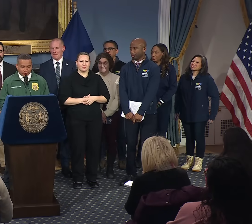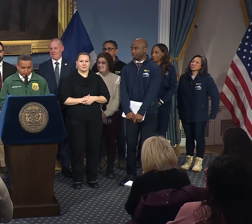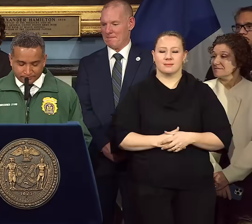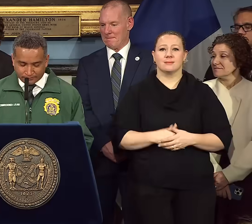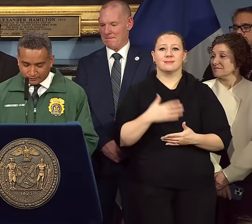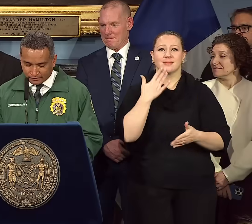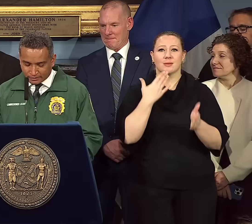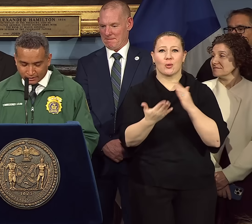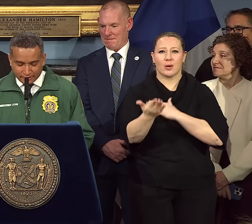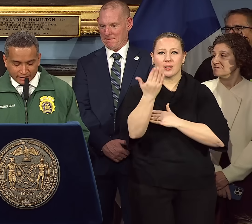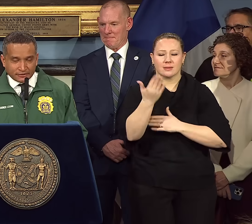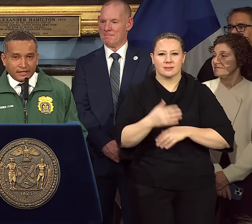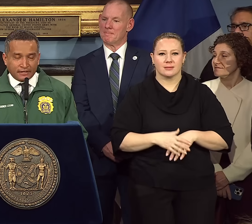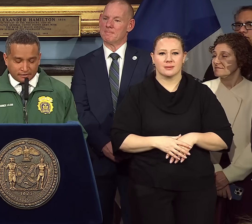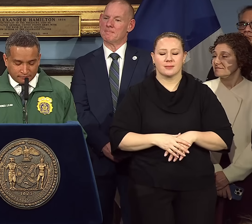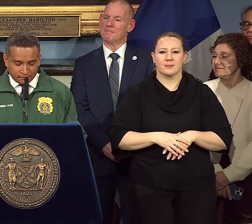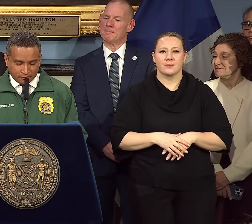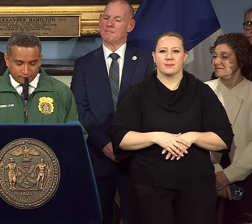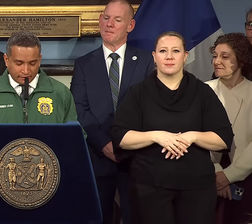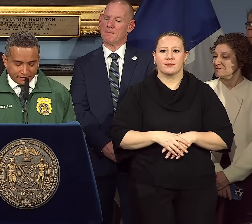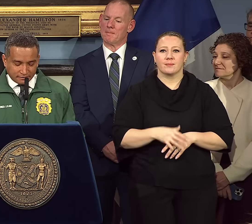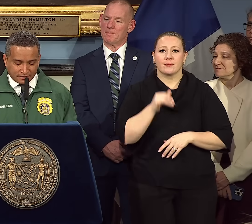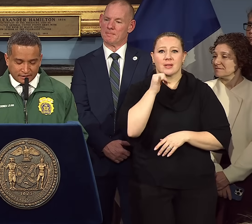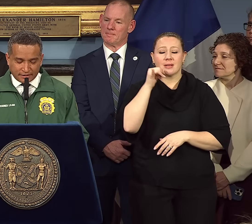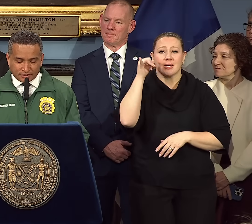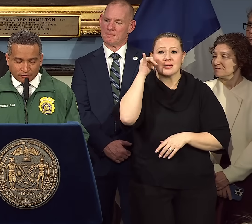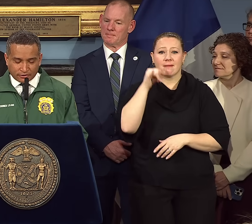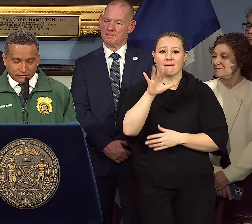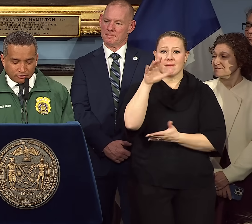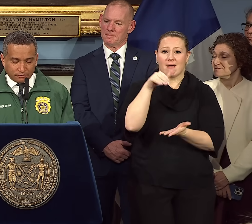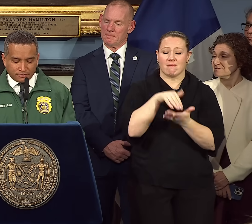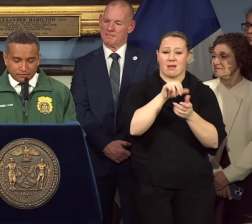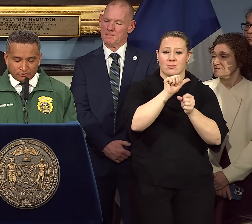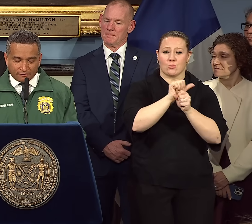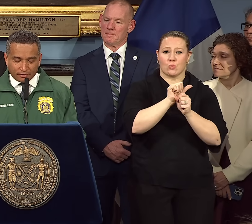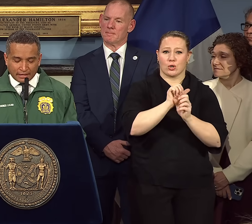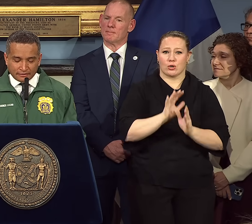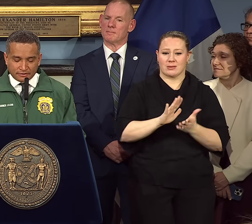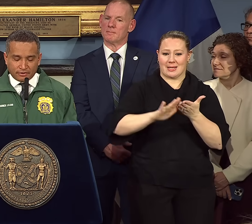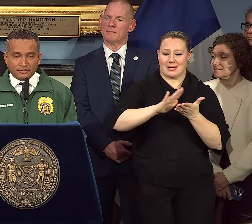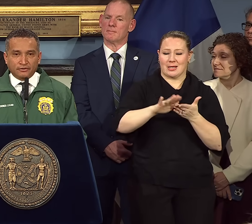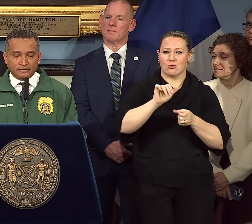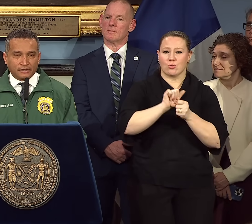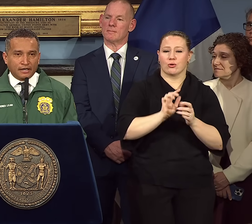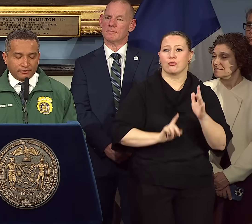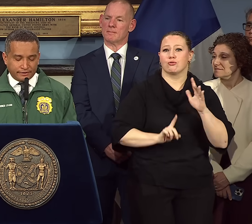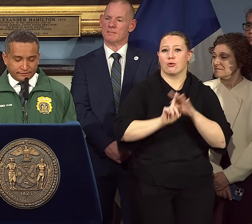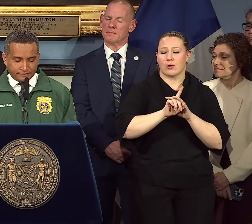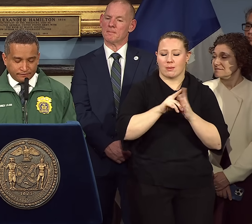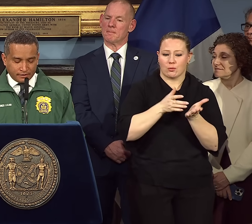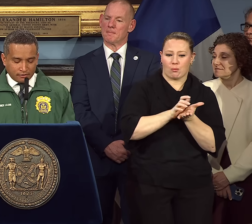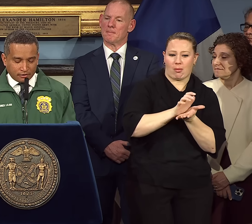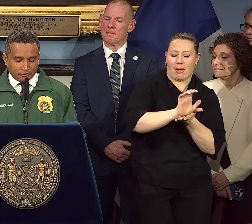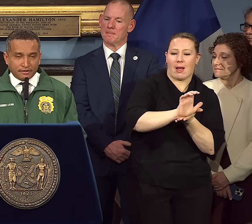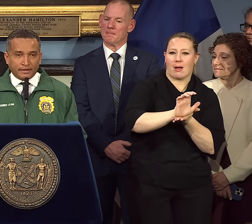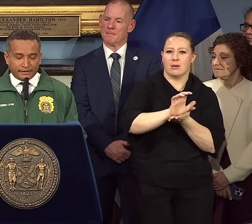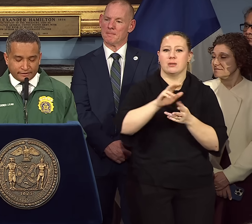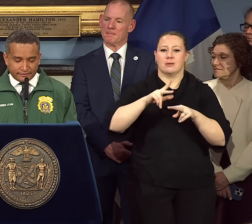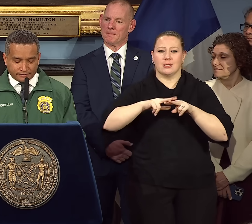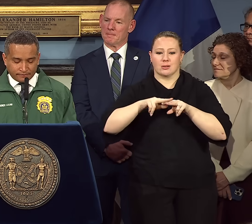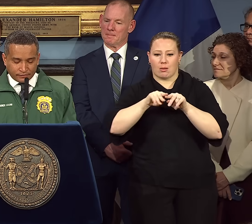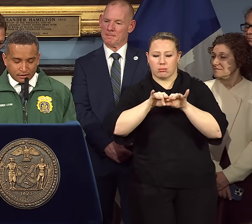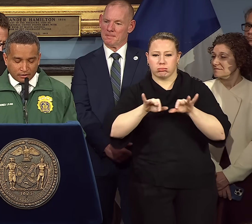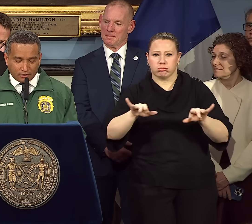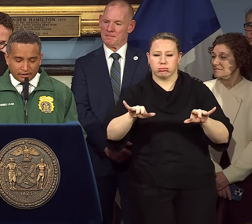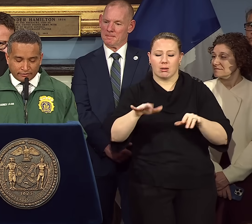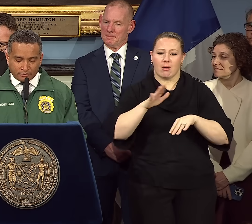Good morning. Yesterday, 5,000 sanitation workers showed up to drive plows and spread salt on highways, roads, and bike